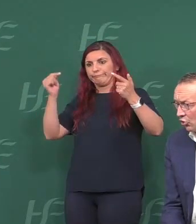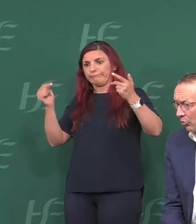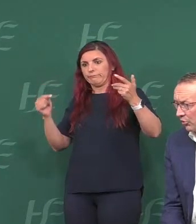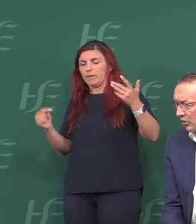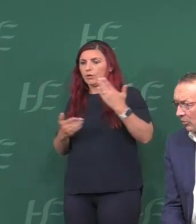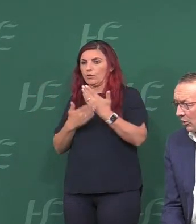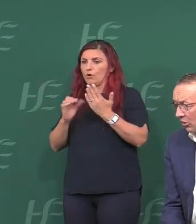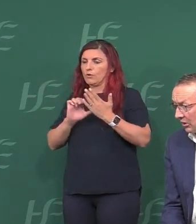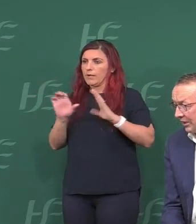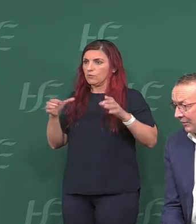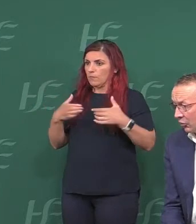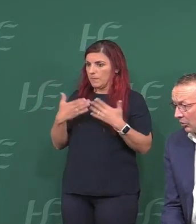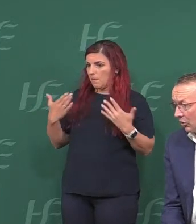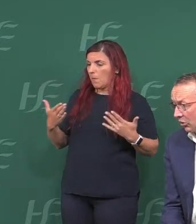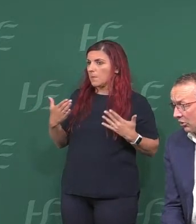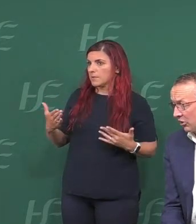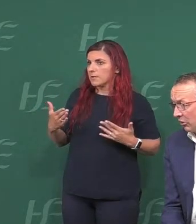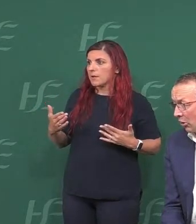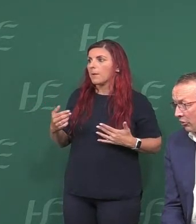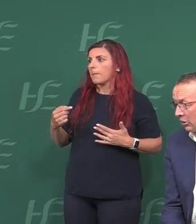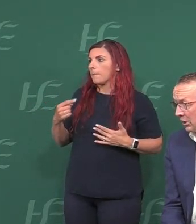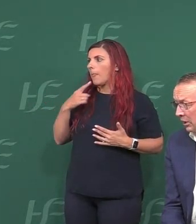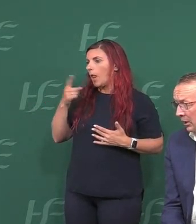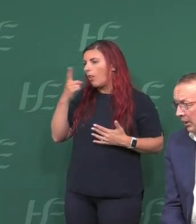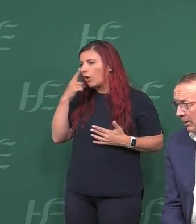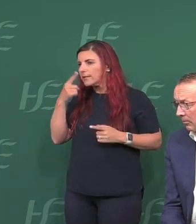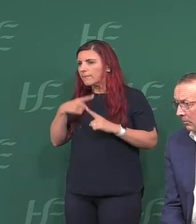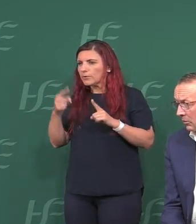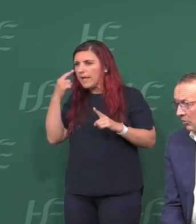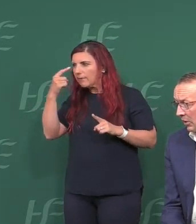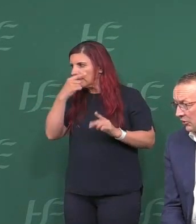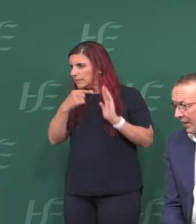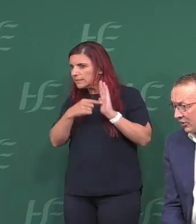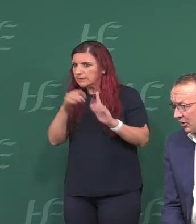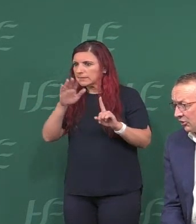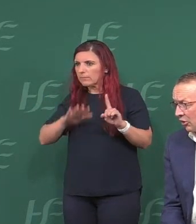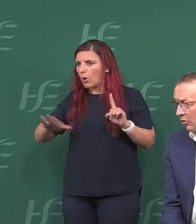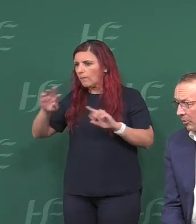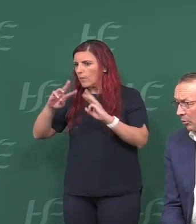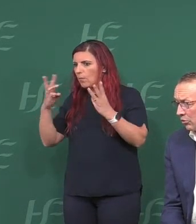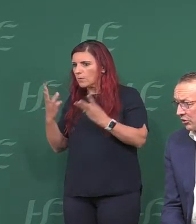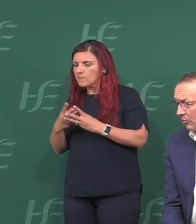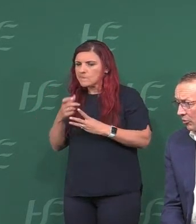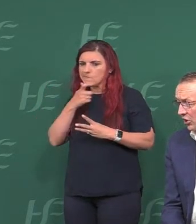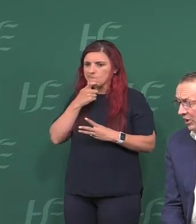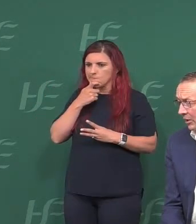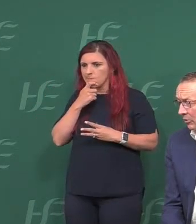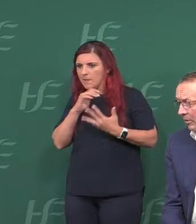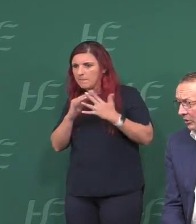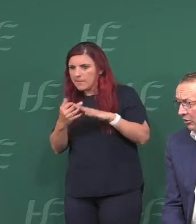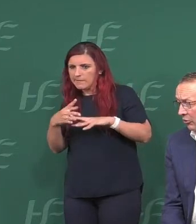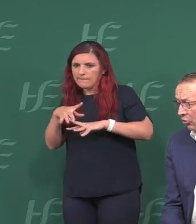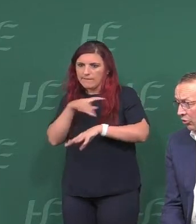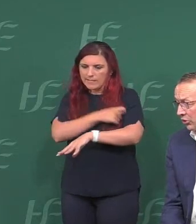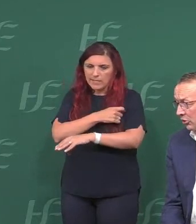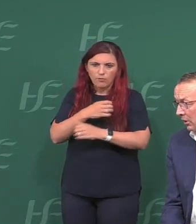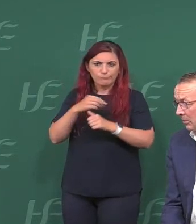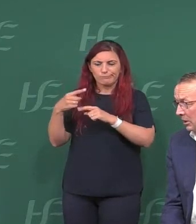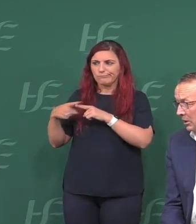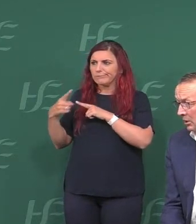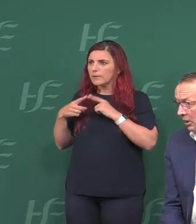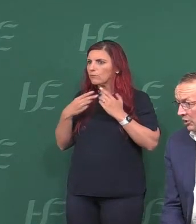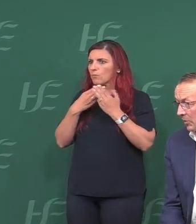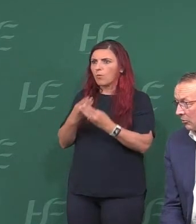younger age groups than we currently give to, and they're considering other mixed vaccines, other proposals that we're seeing implemented in other countries.